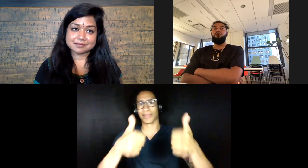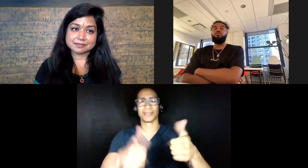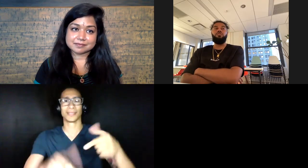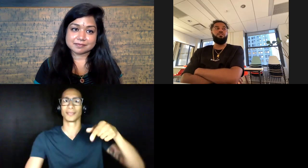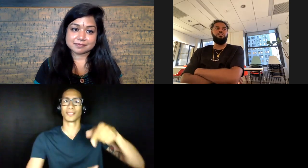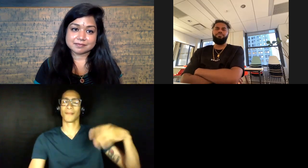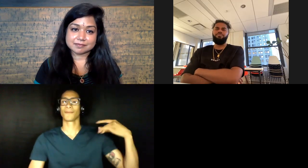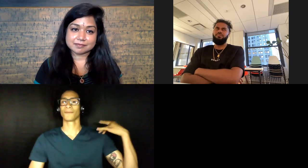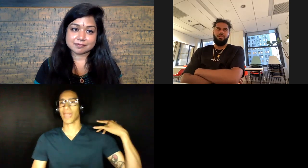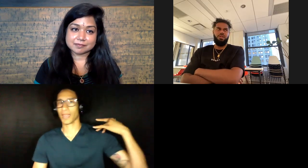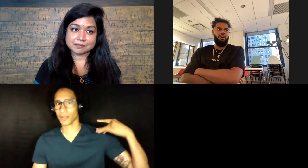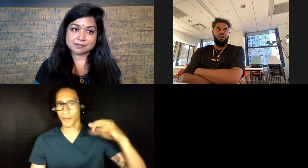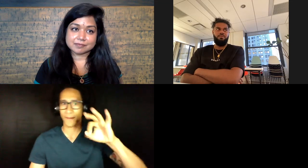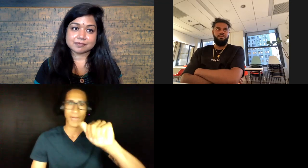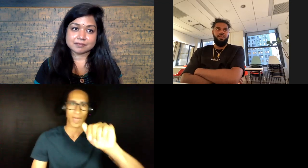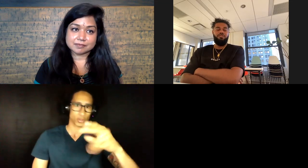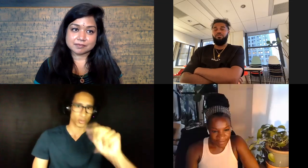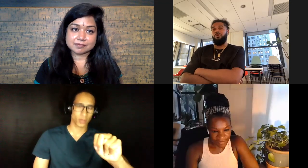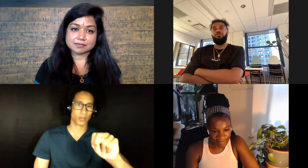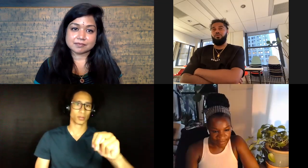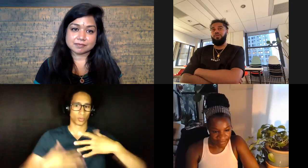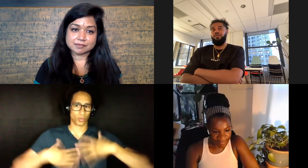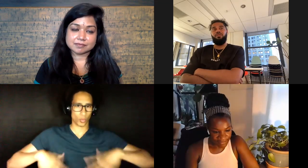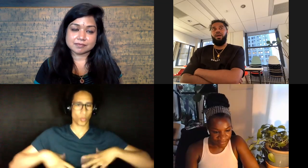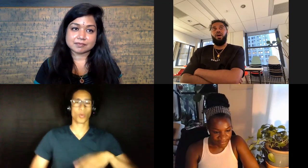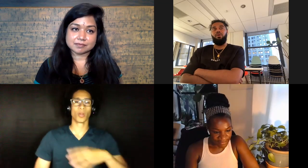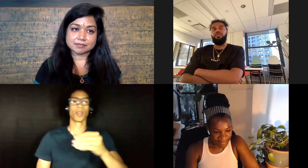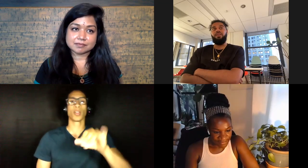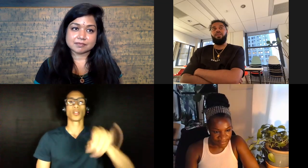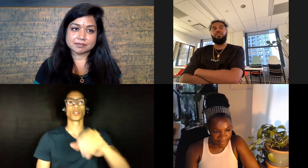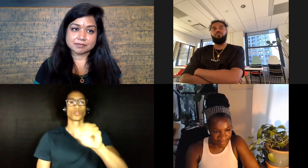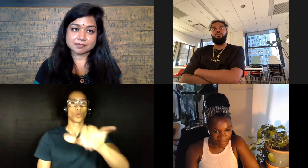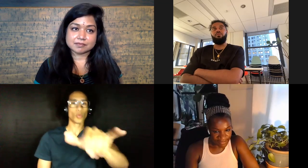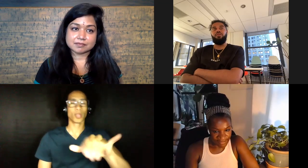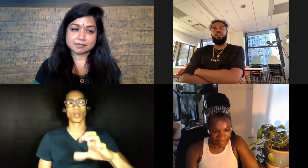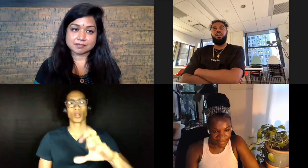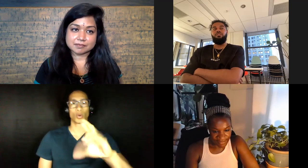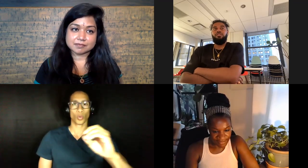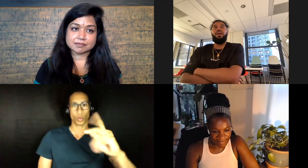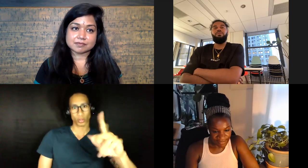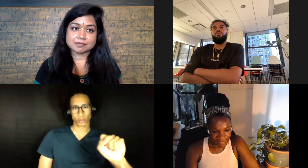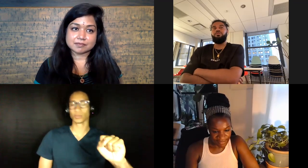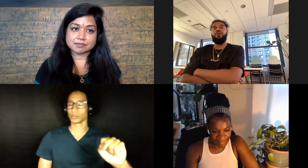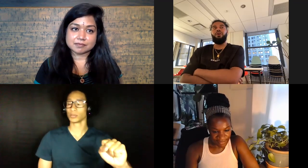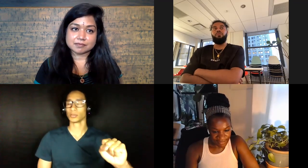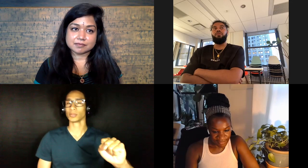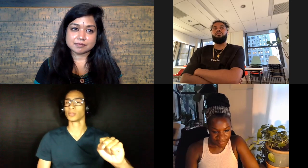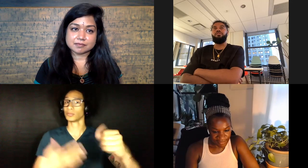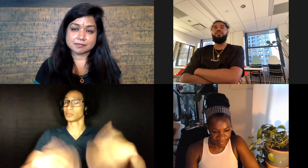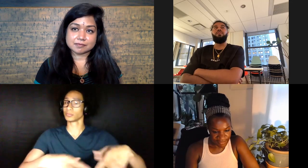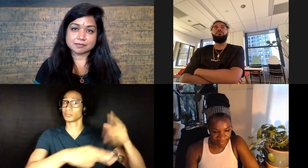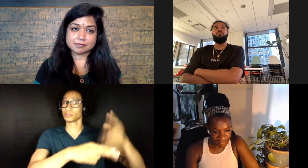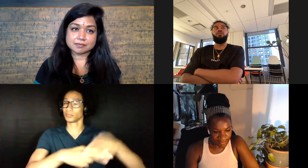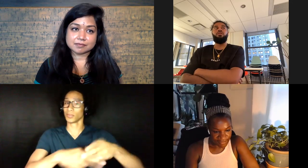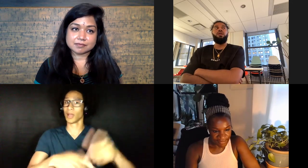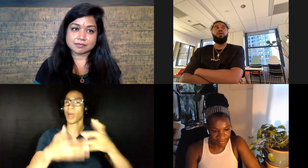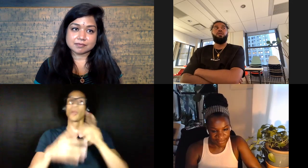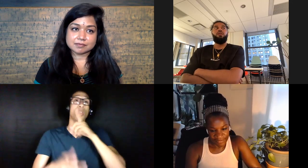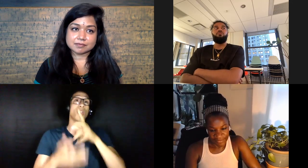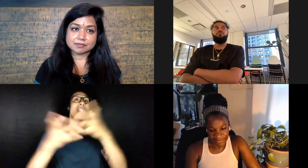communities because Queens is such a mosaic, to kind of like find ways to like feel like they're part of something,